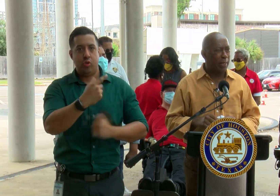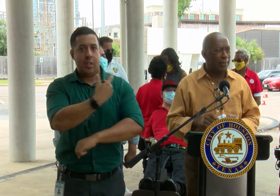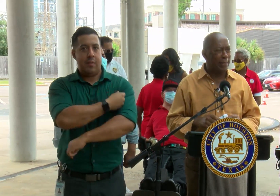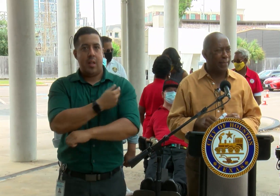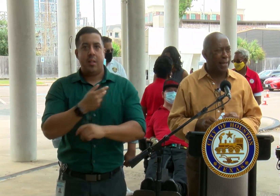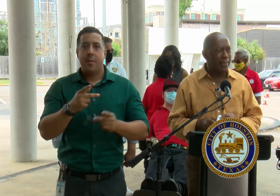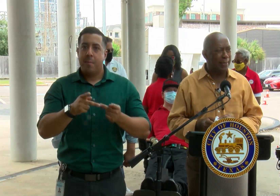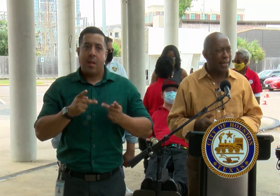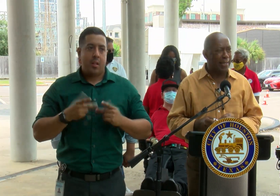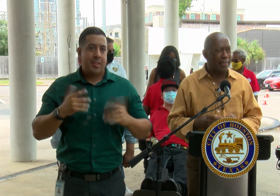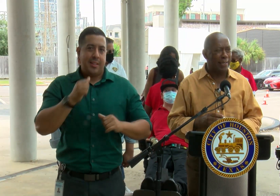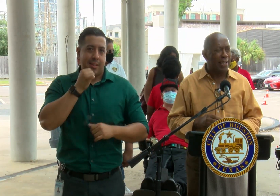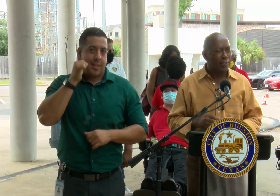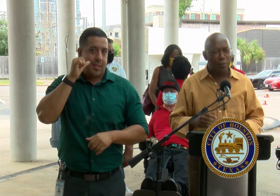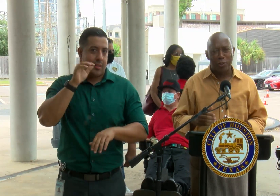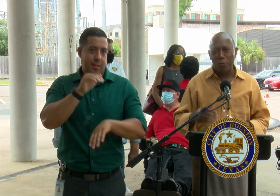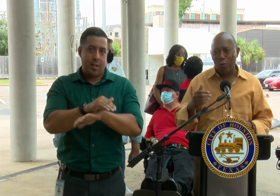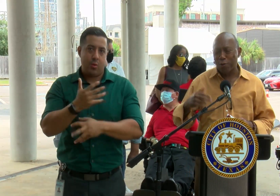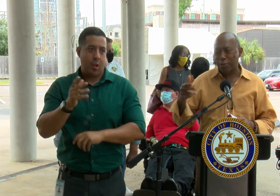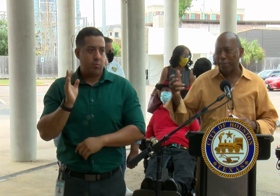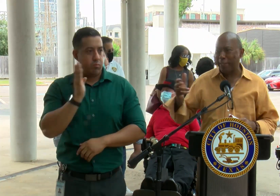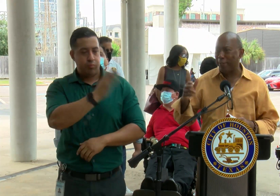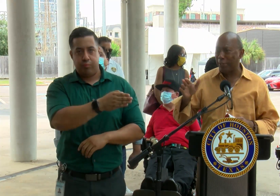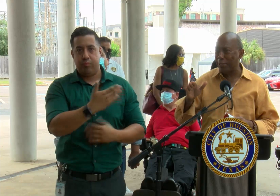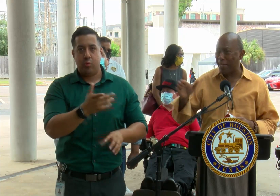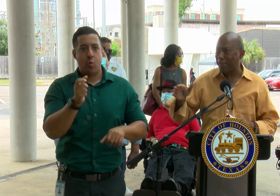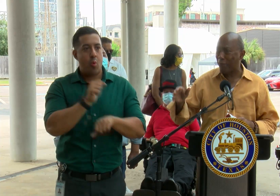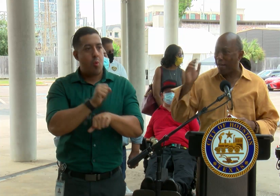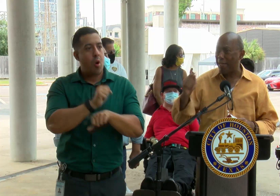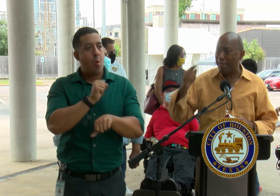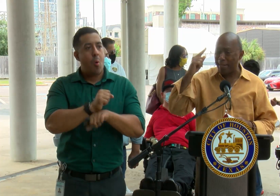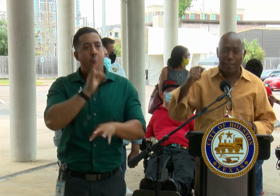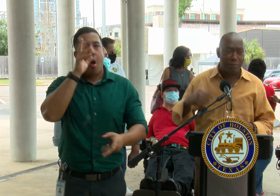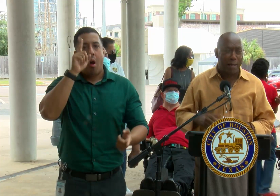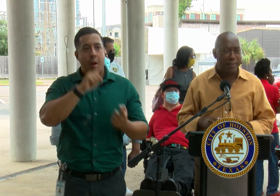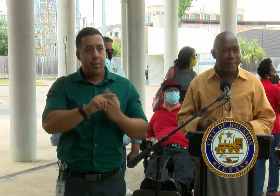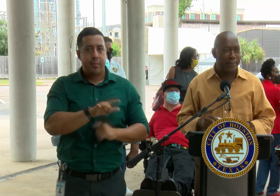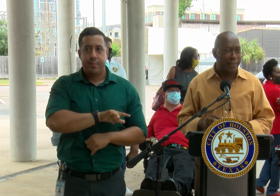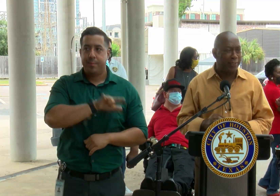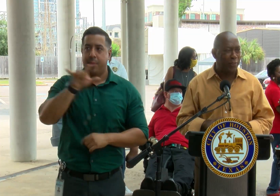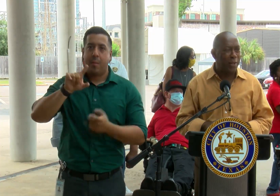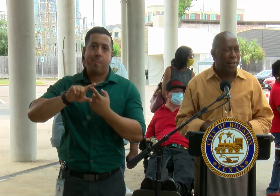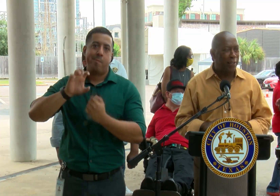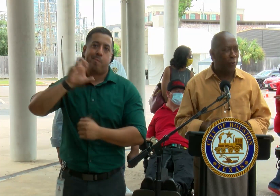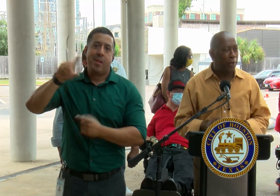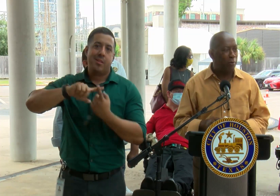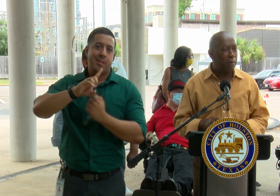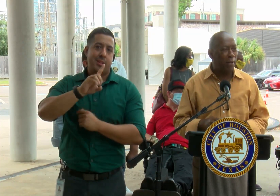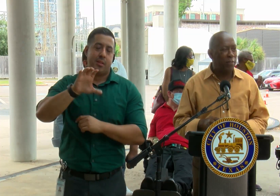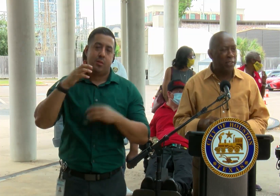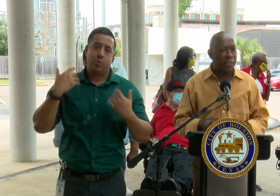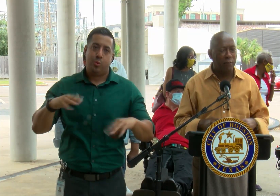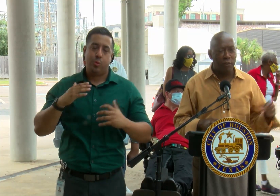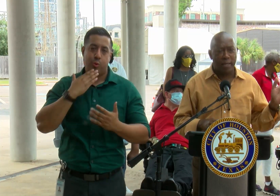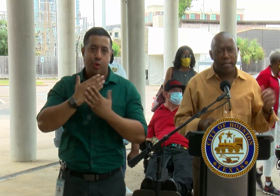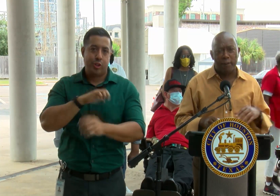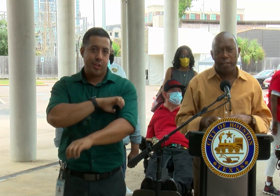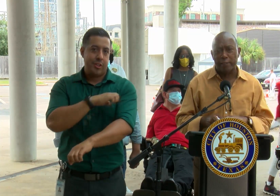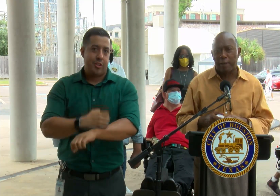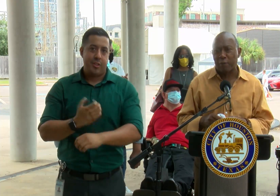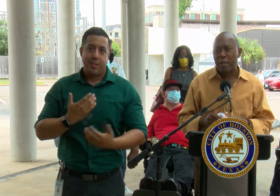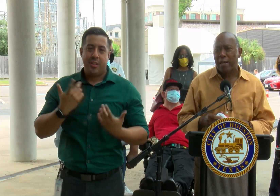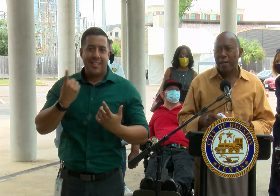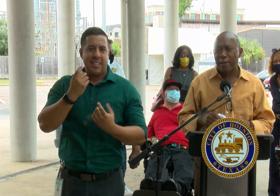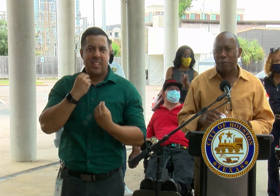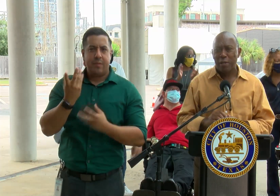vaccination place last night. And so she works until she catches the flight and then heads back to D.C. So an incredible amount of energy. Give her a Gatorade